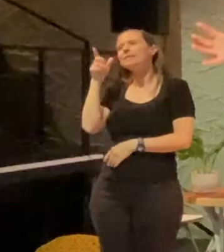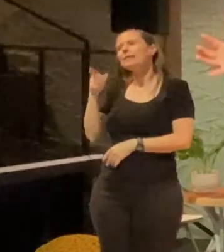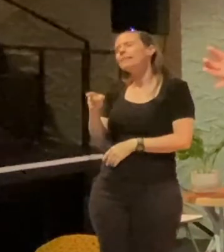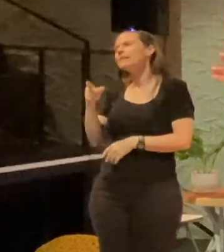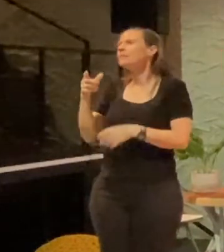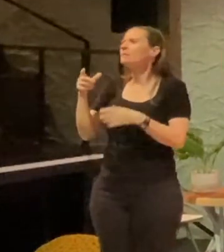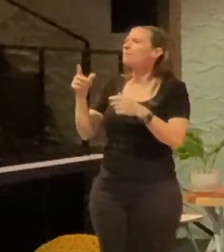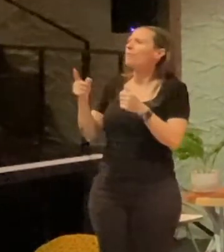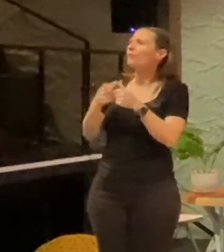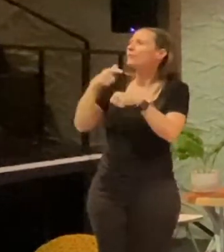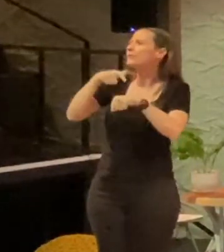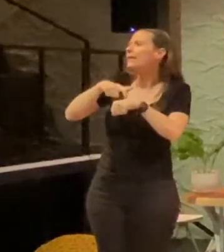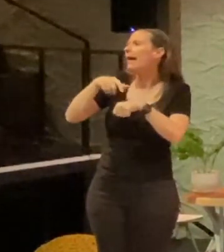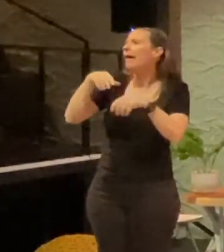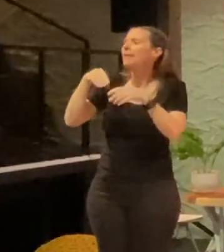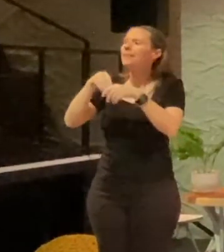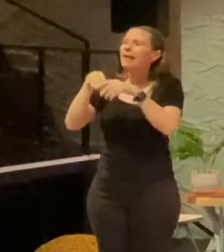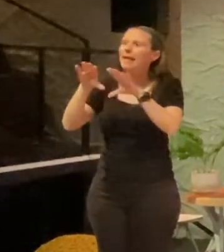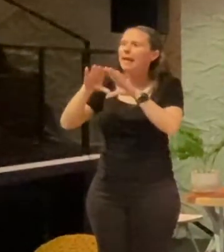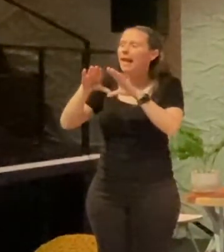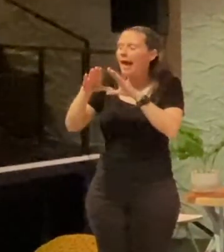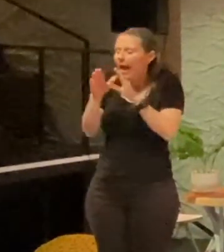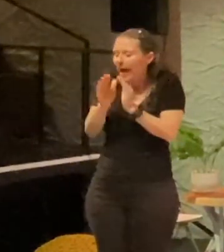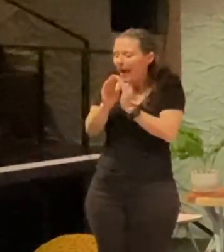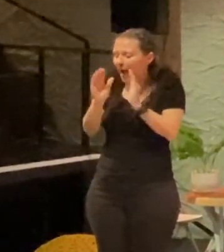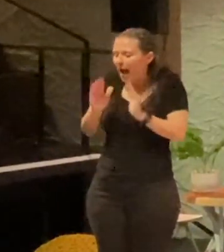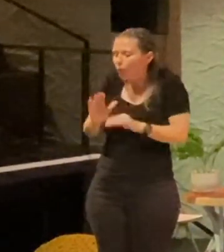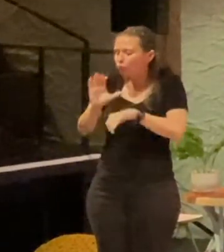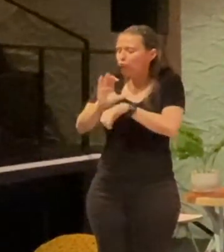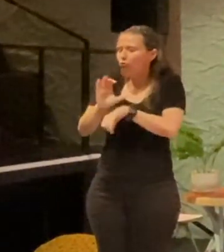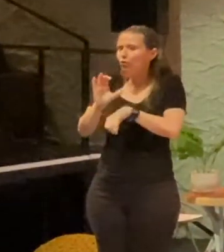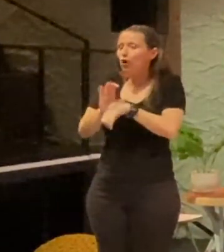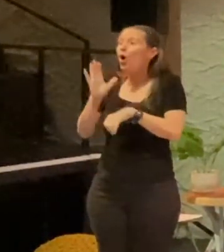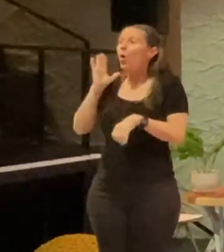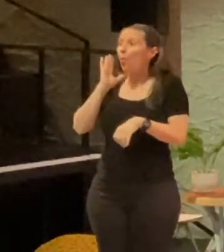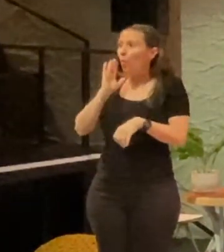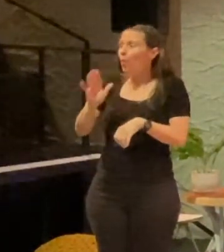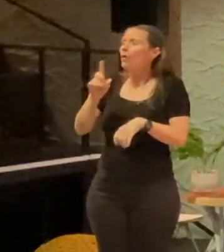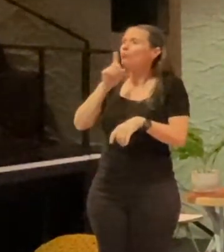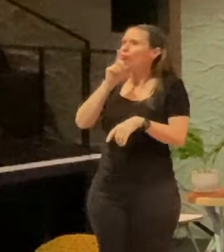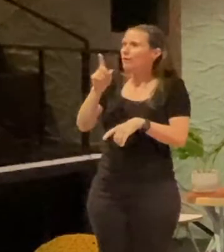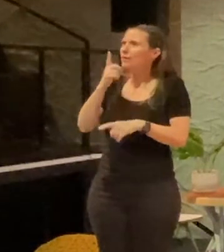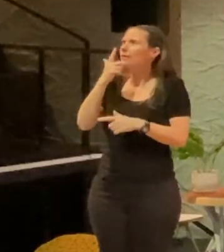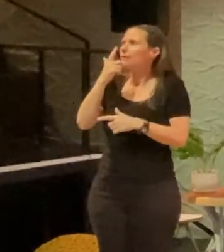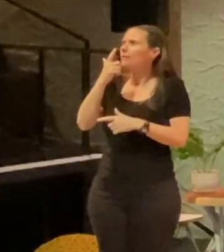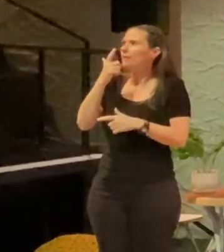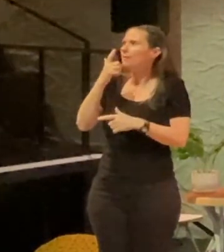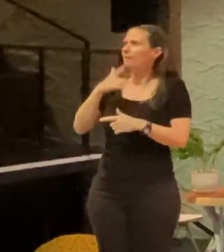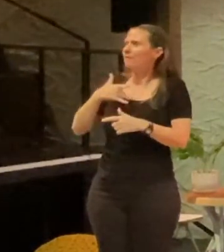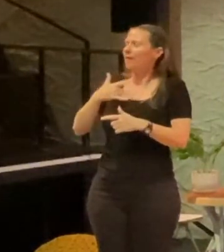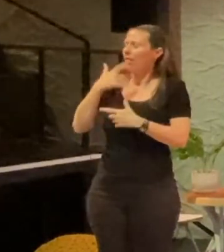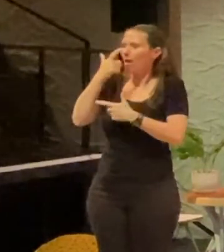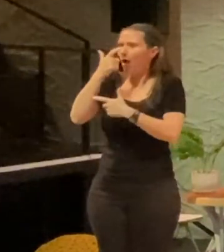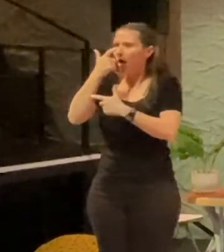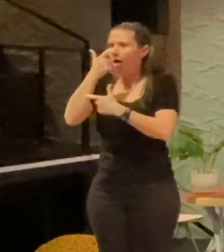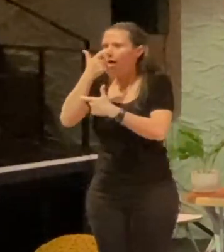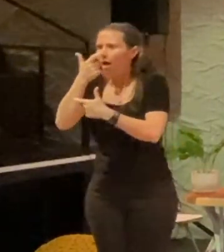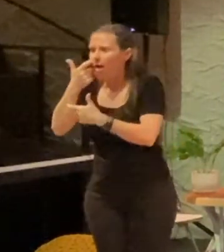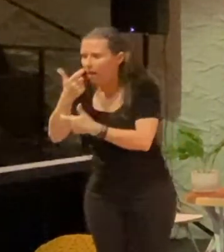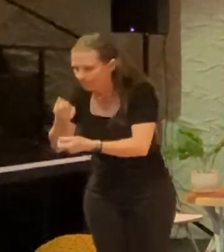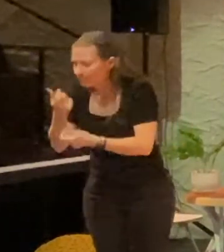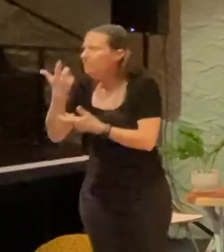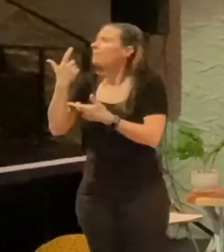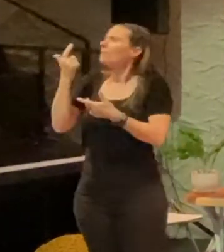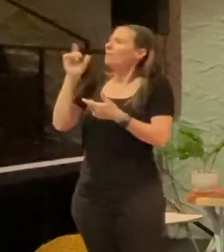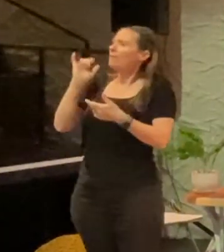house church or something, you would literally be on the edge of your seat. Here's my second reading of how